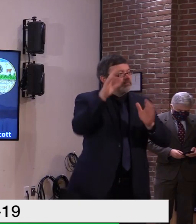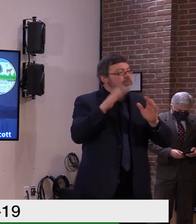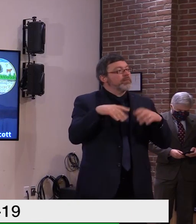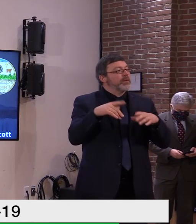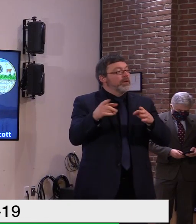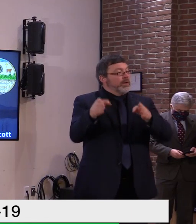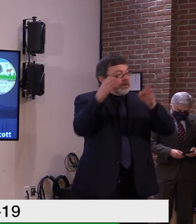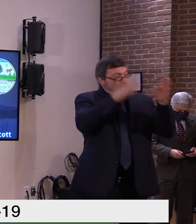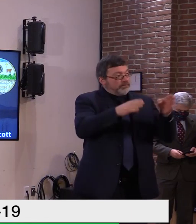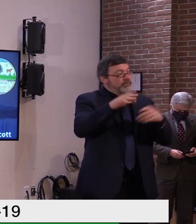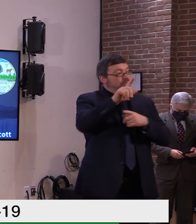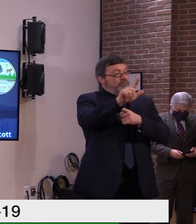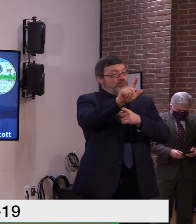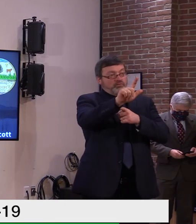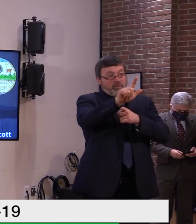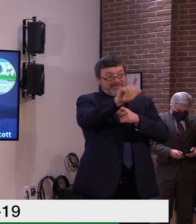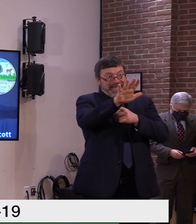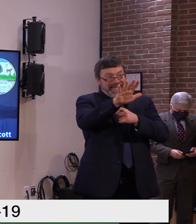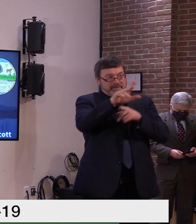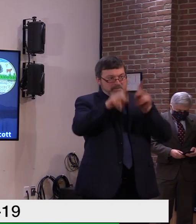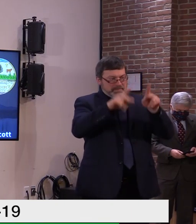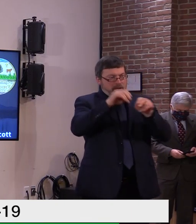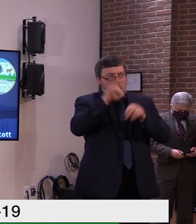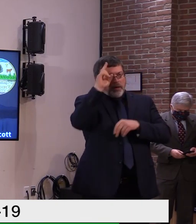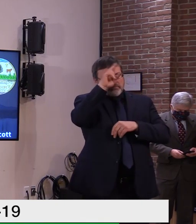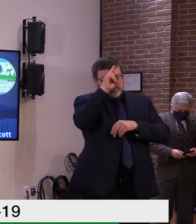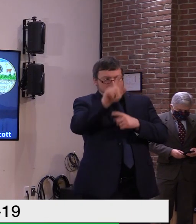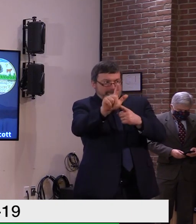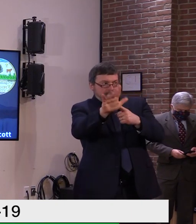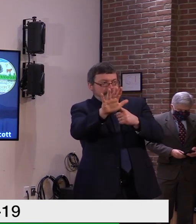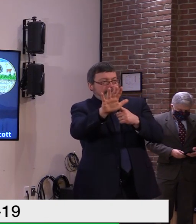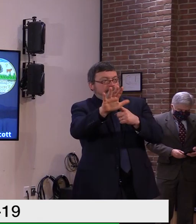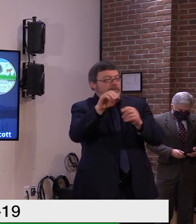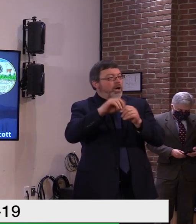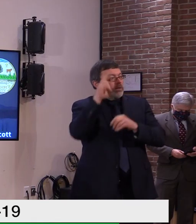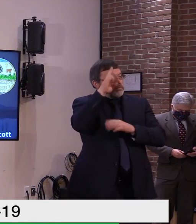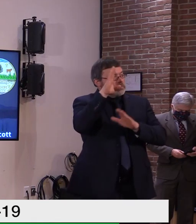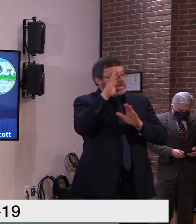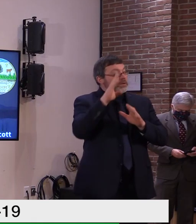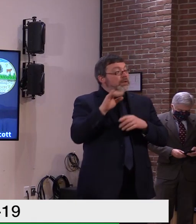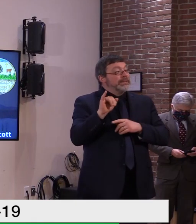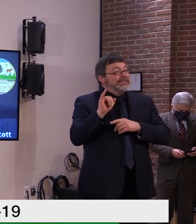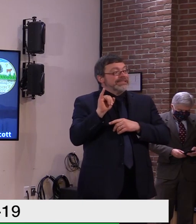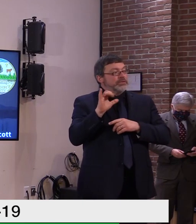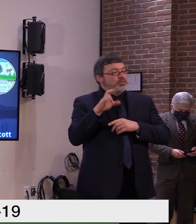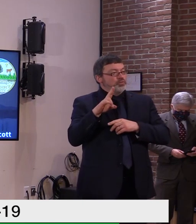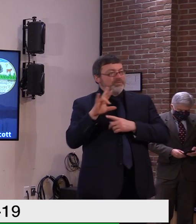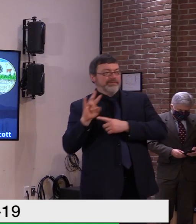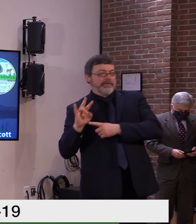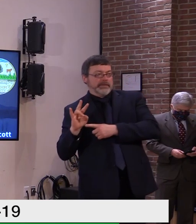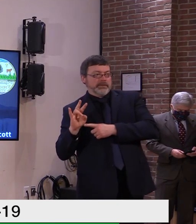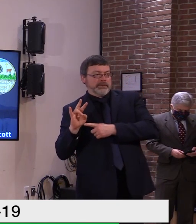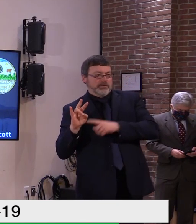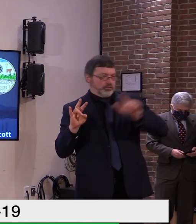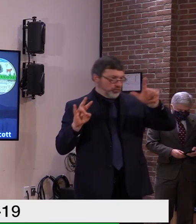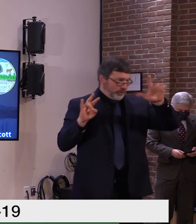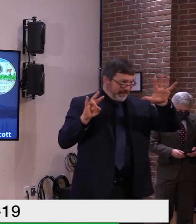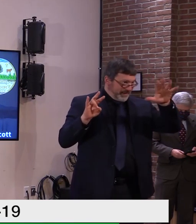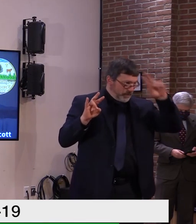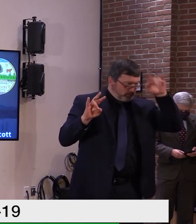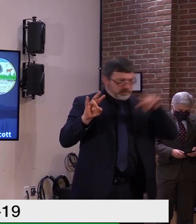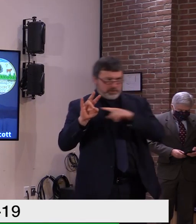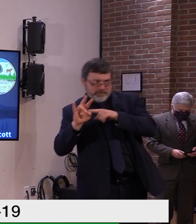environment. And our percent positivity rate is 2.7%. As I've stated on